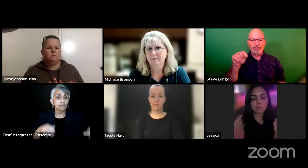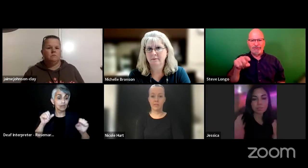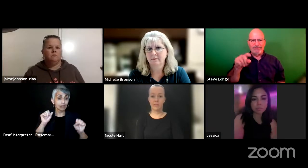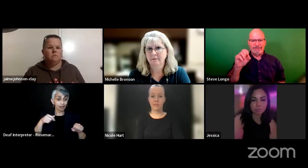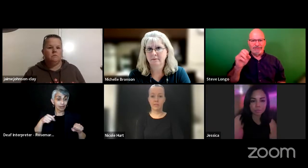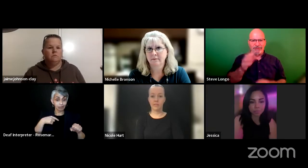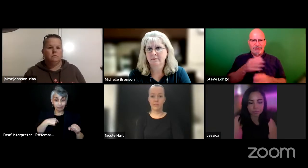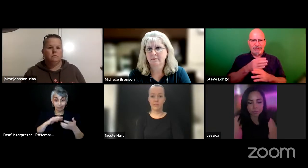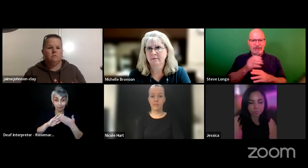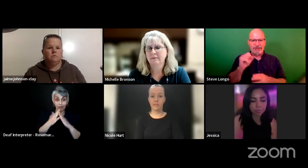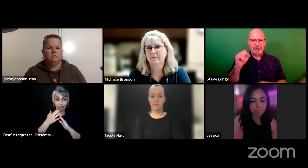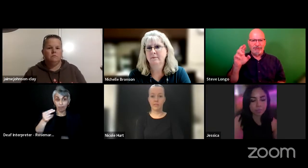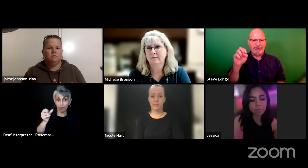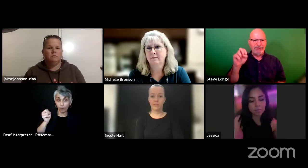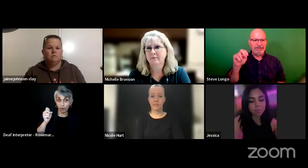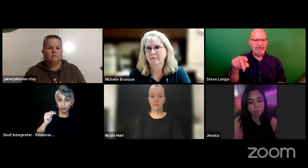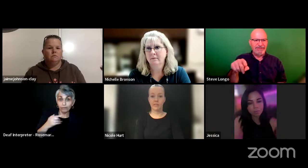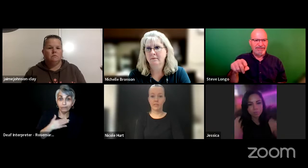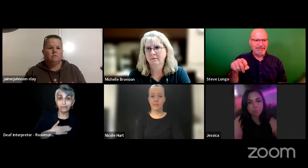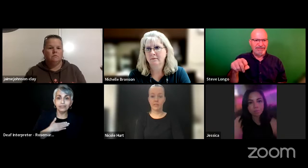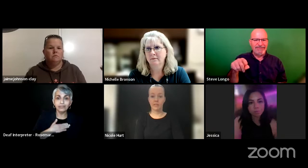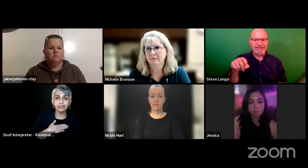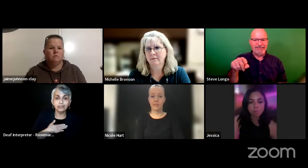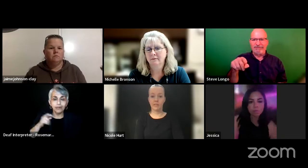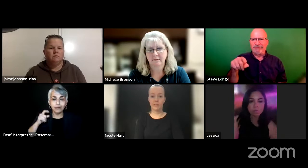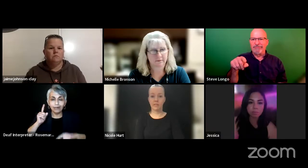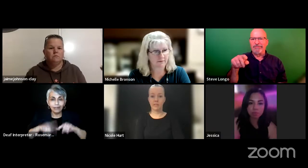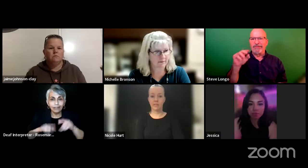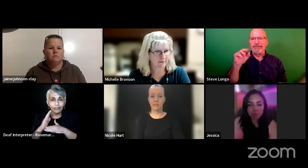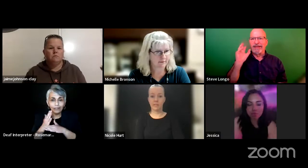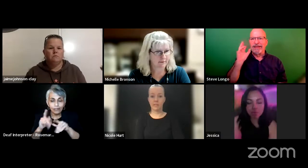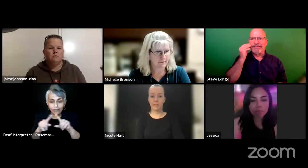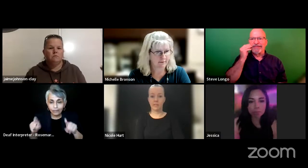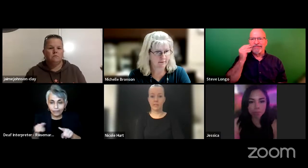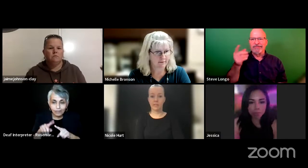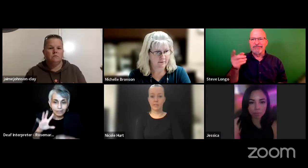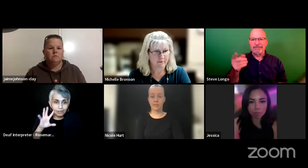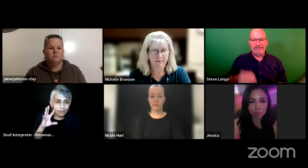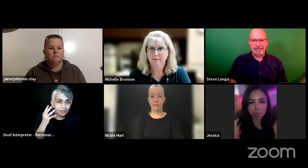as the host gives me permissions to do so.